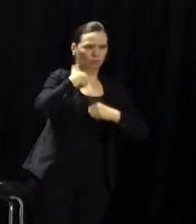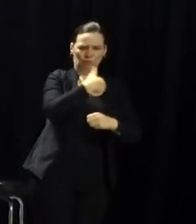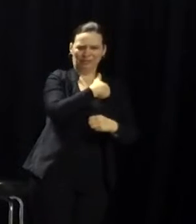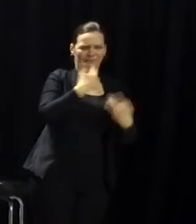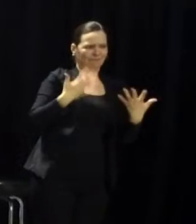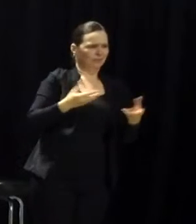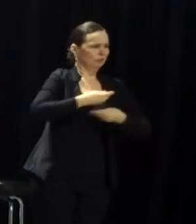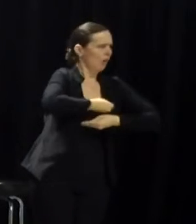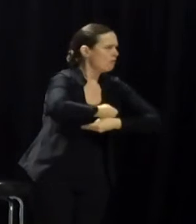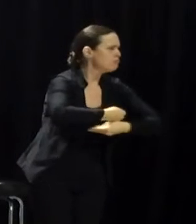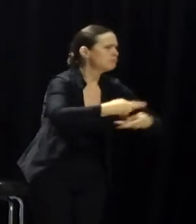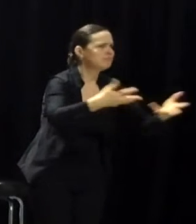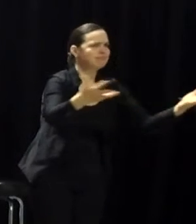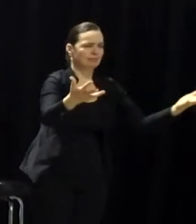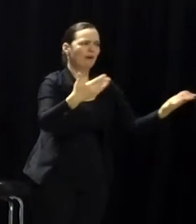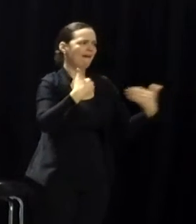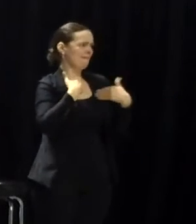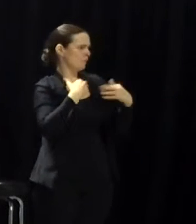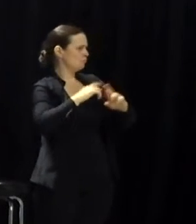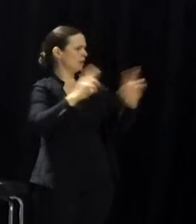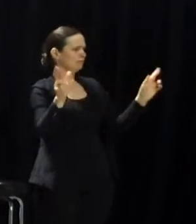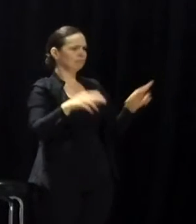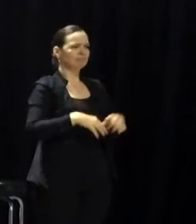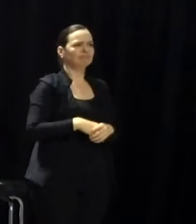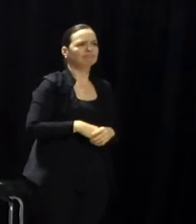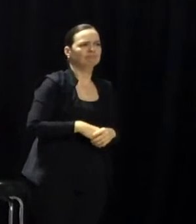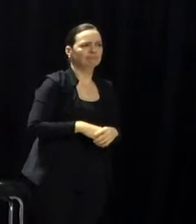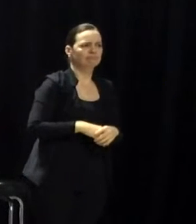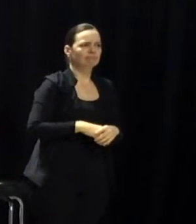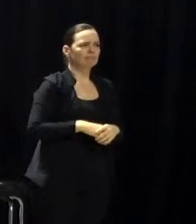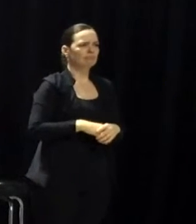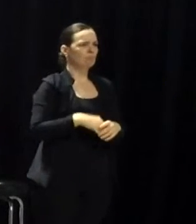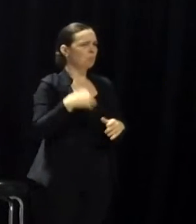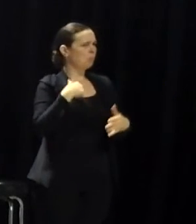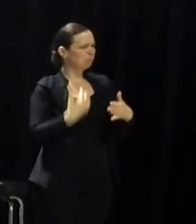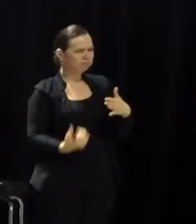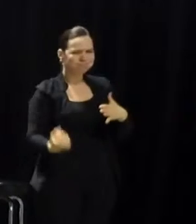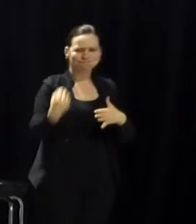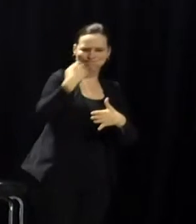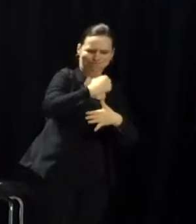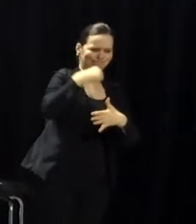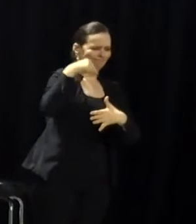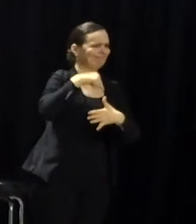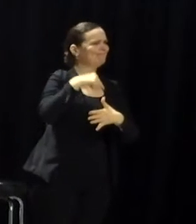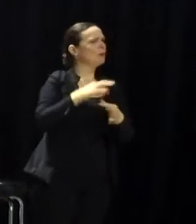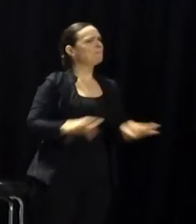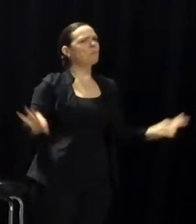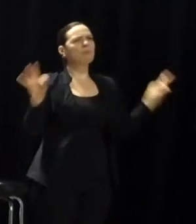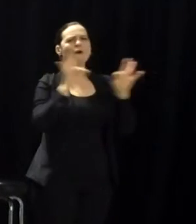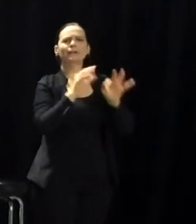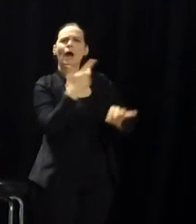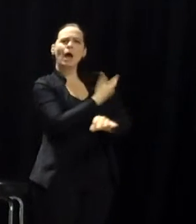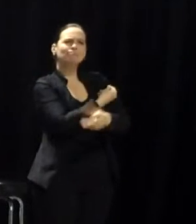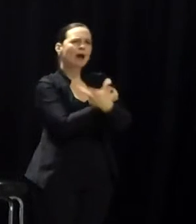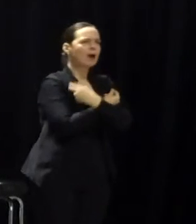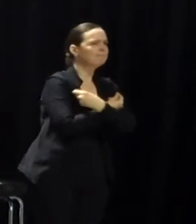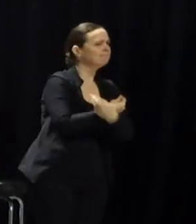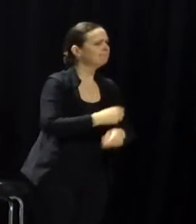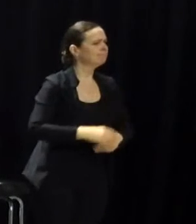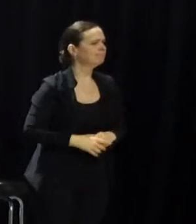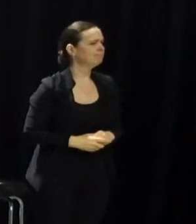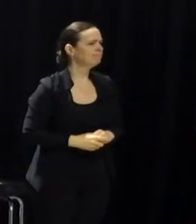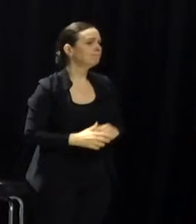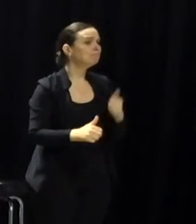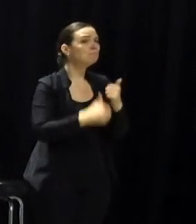that is a priority. It's a priority of ours. But we have, most of our nursing homes have received the